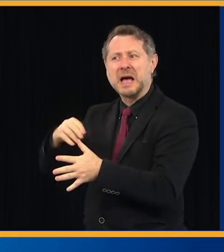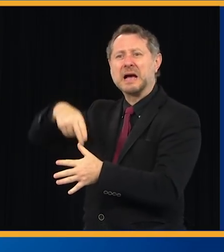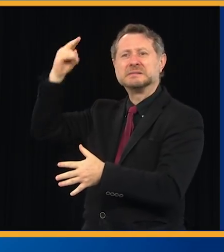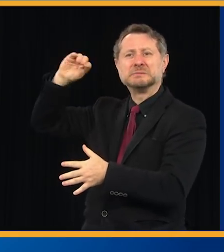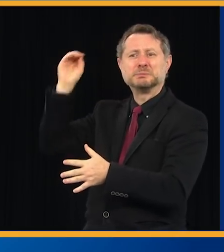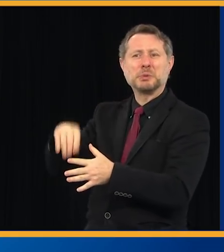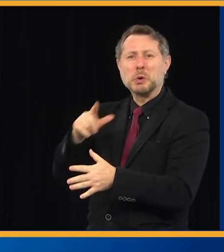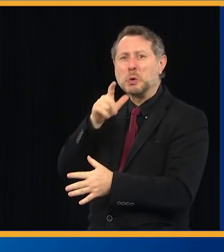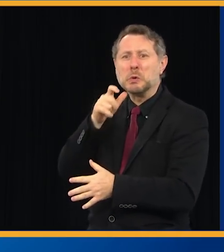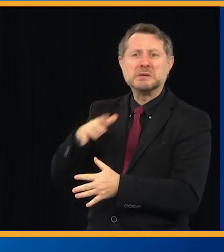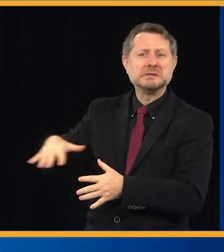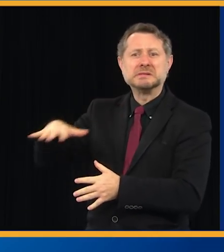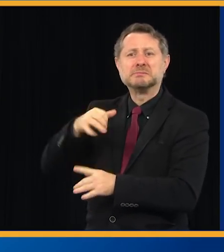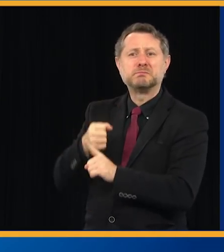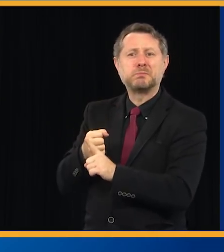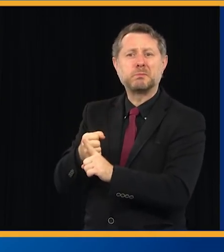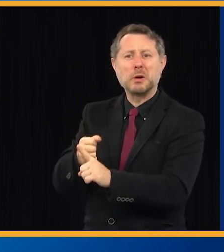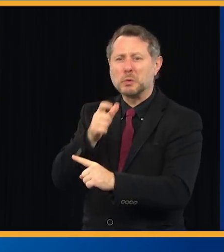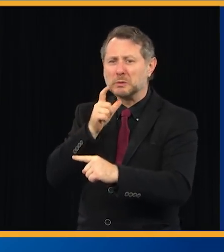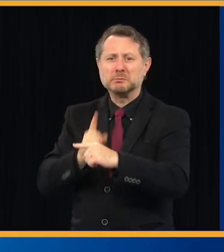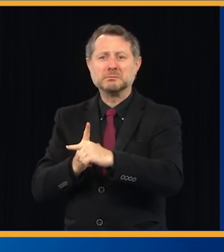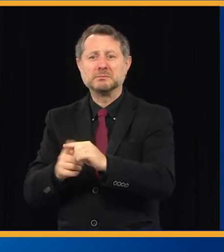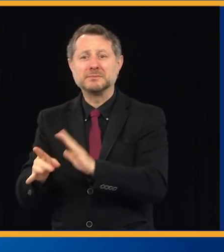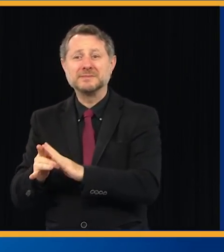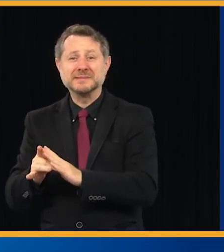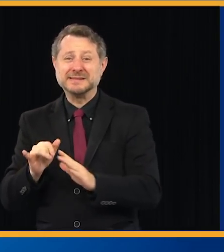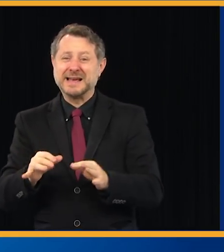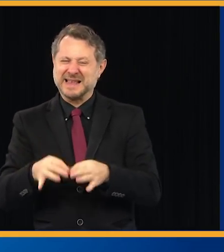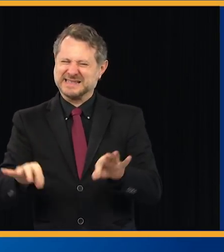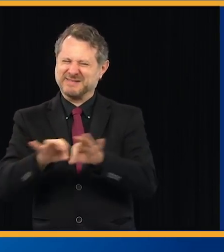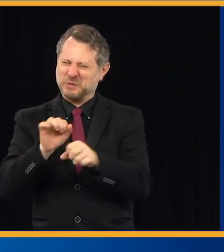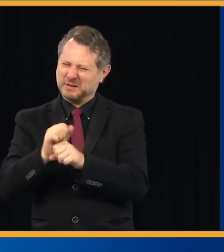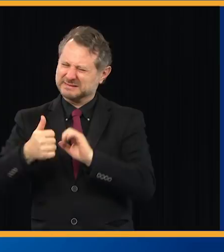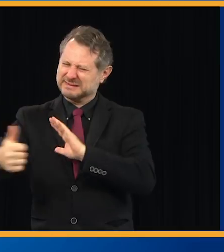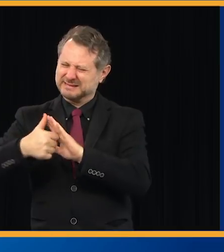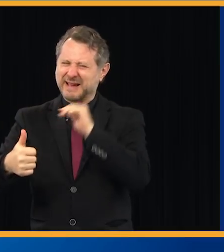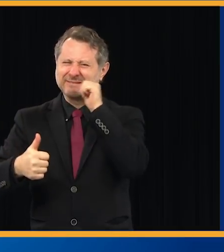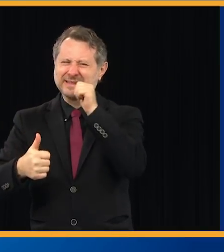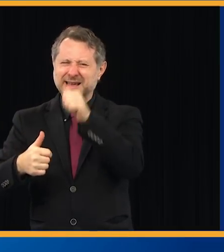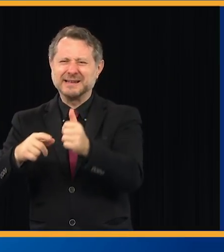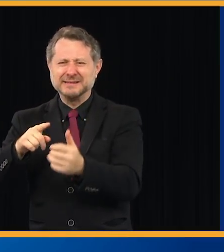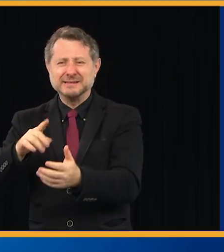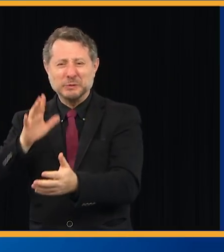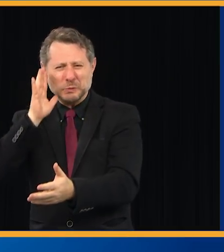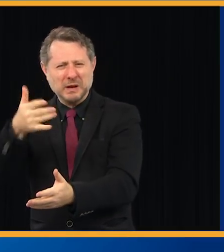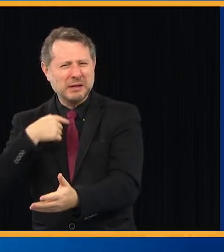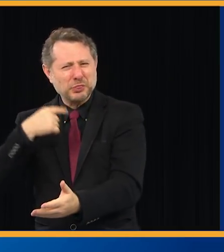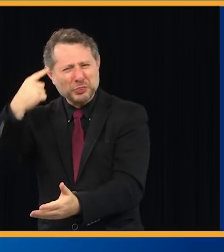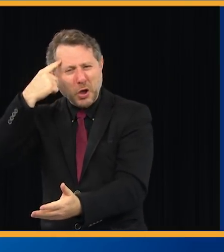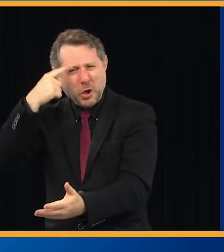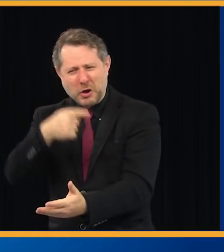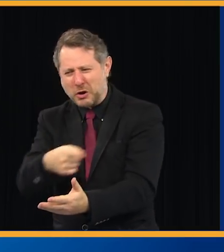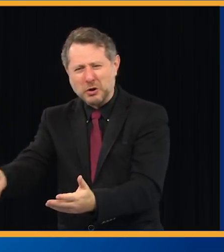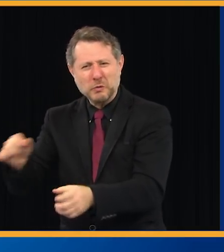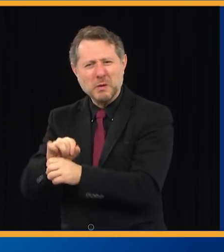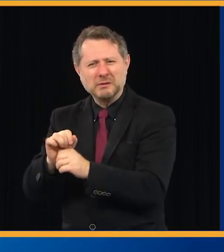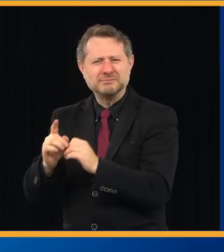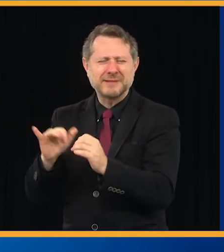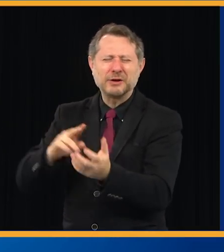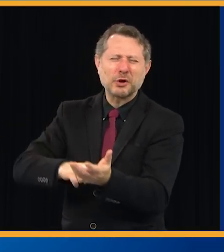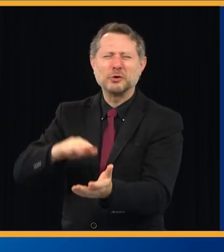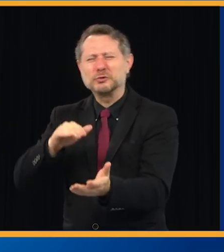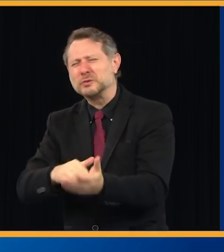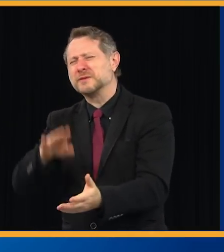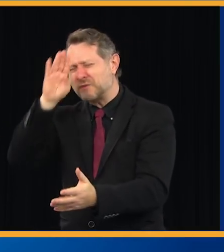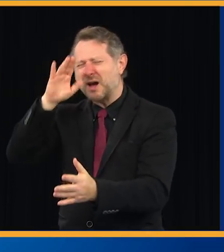of essential employees who were getting sick because they were going to work, that these may be nurses, doctors, transit workers. That's